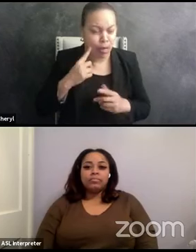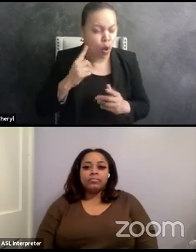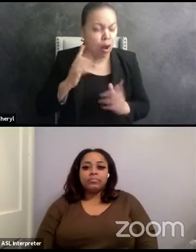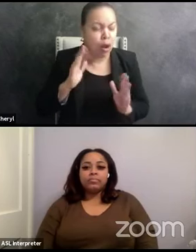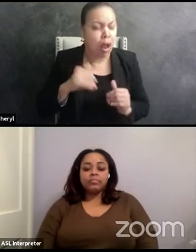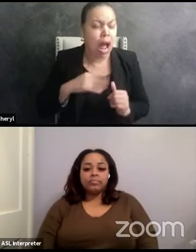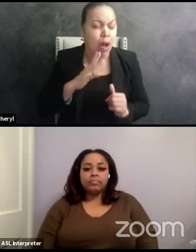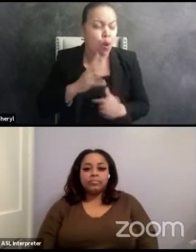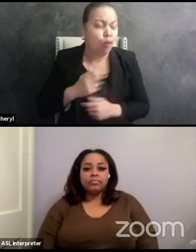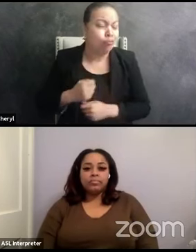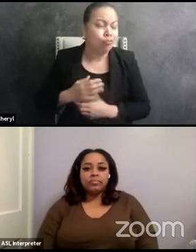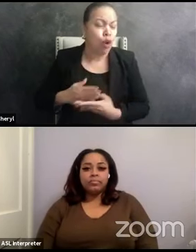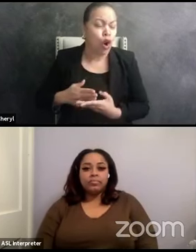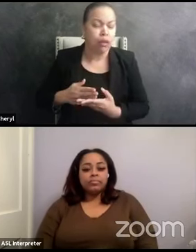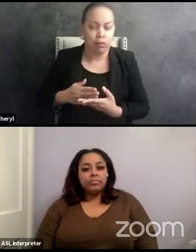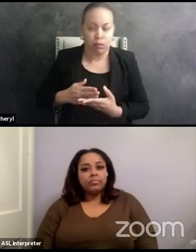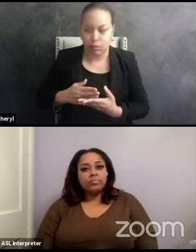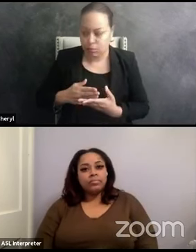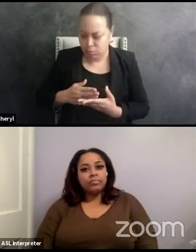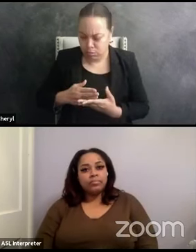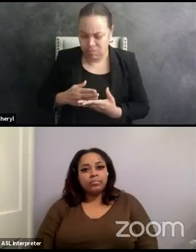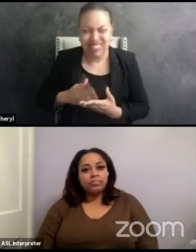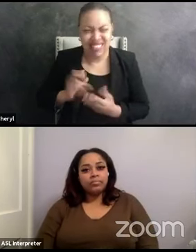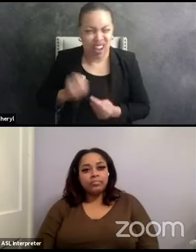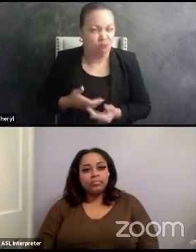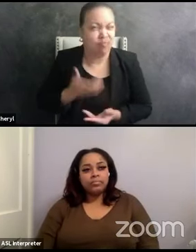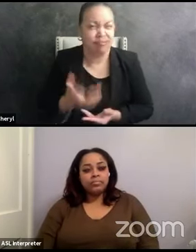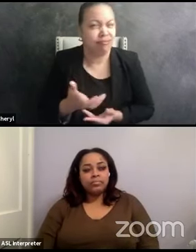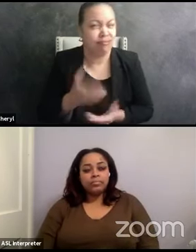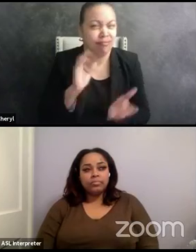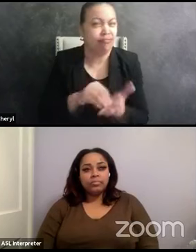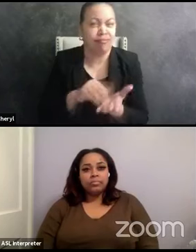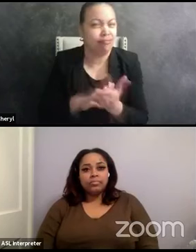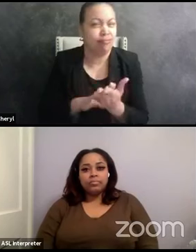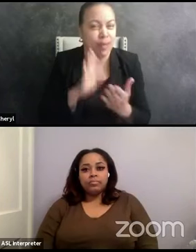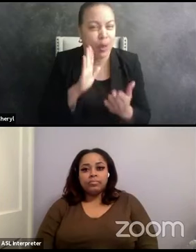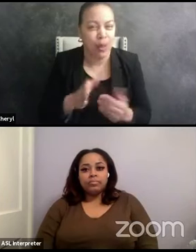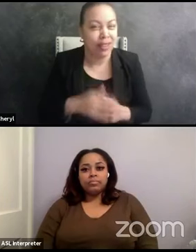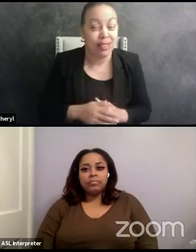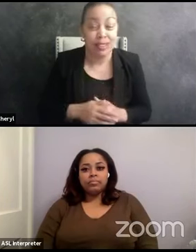not do this. And I was like, no, let me just do it. And so I did.